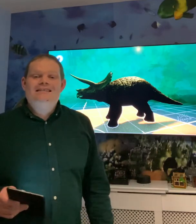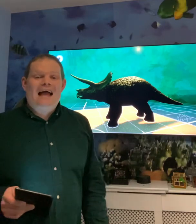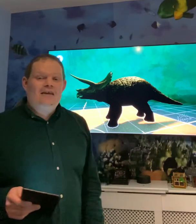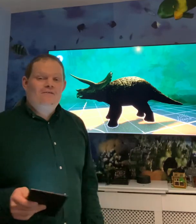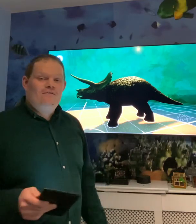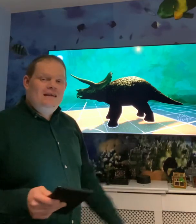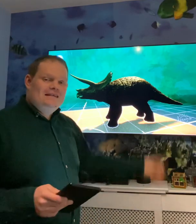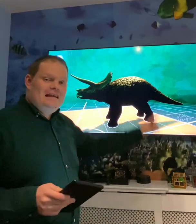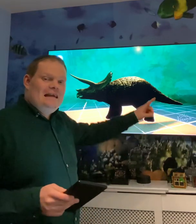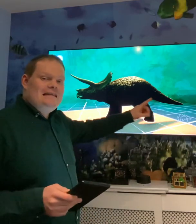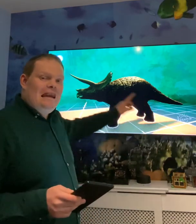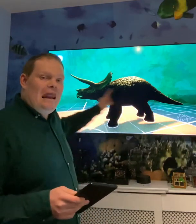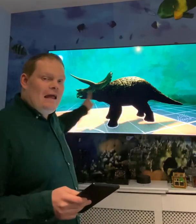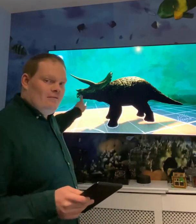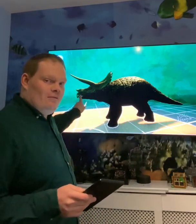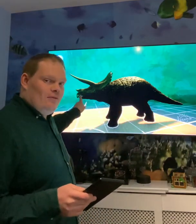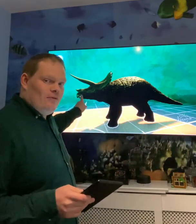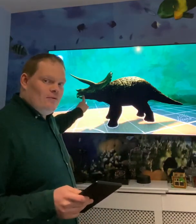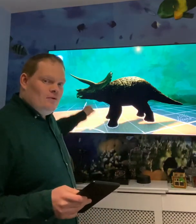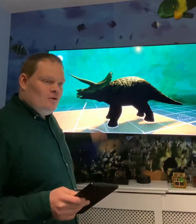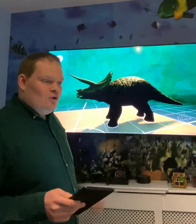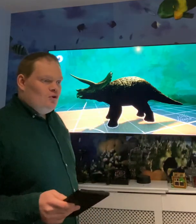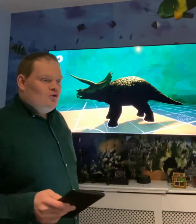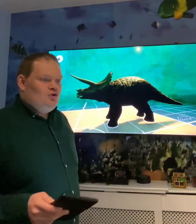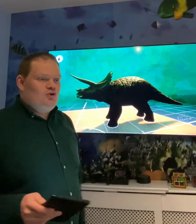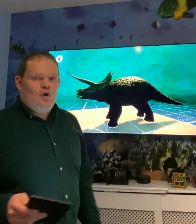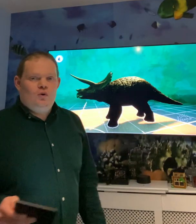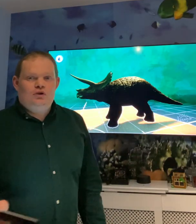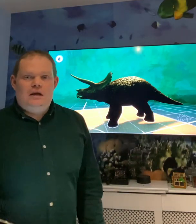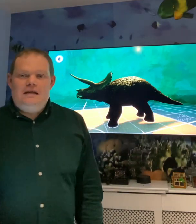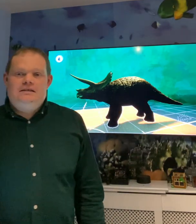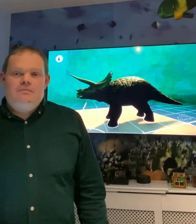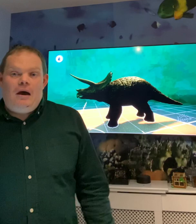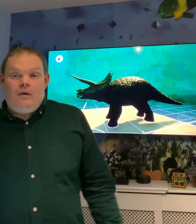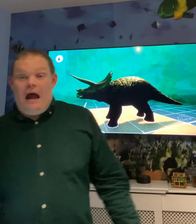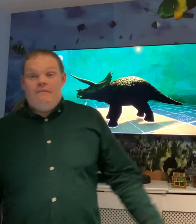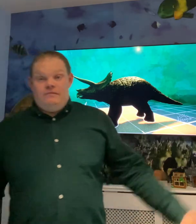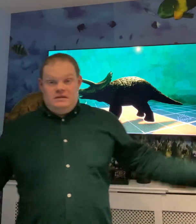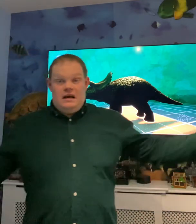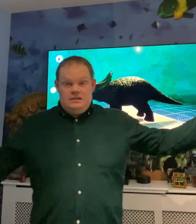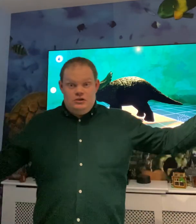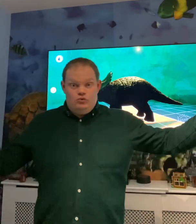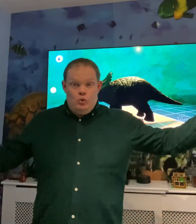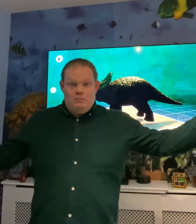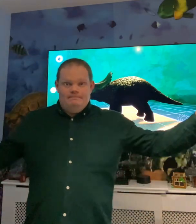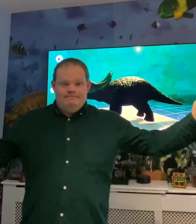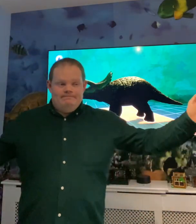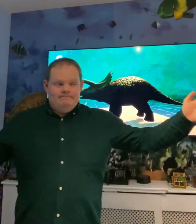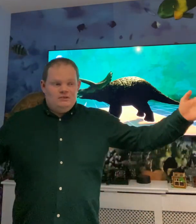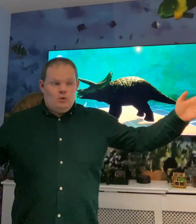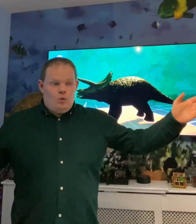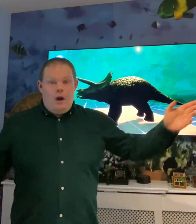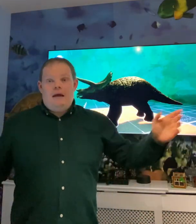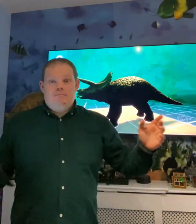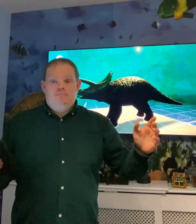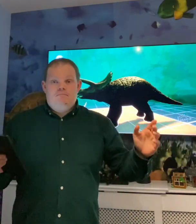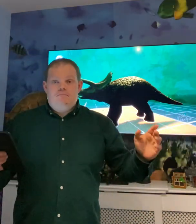25.9 feet in length. So it's about half the size of this room. So quite